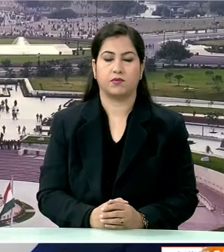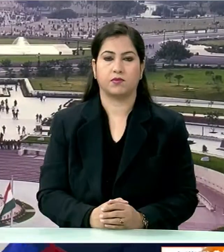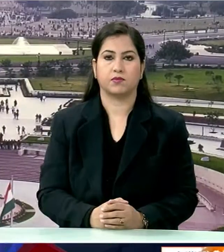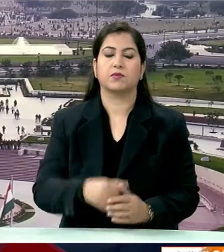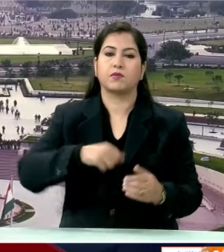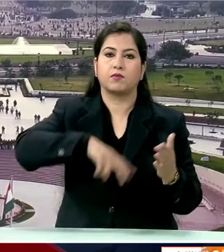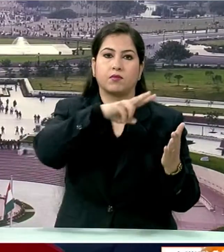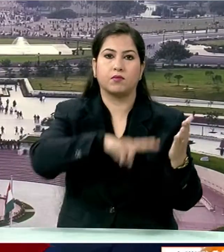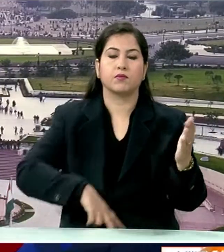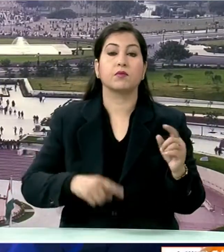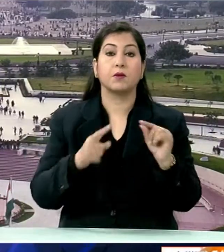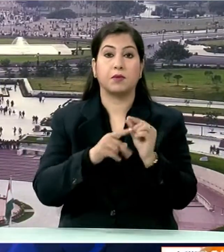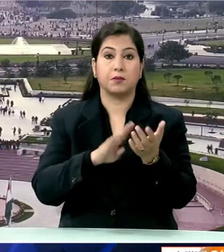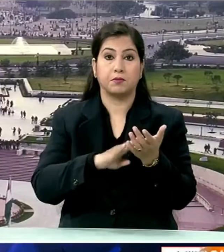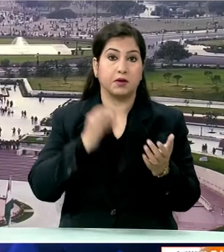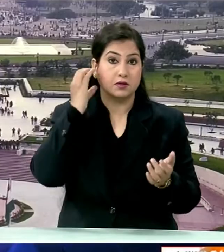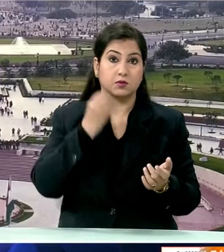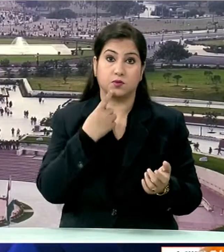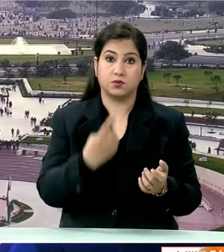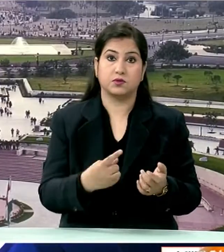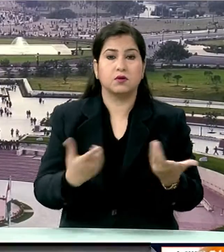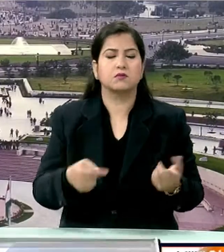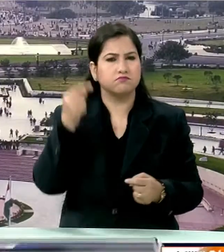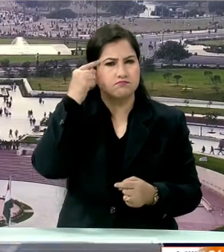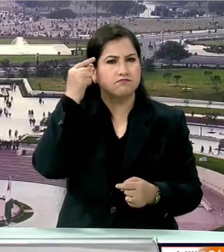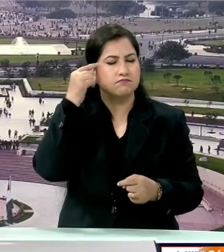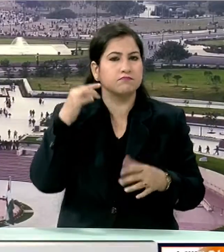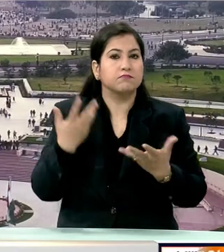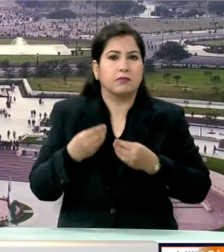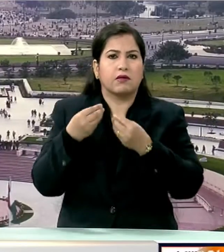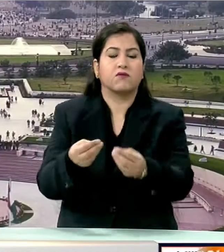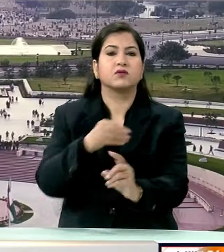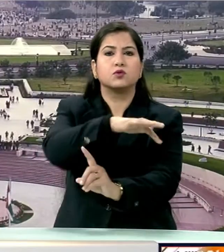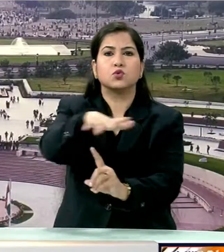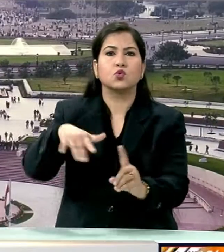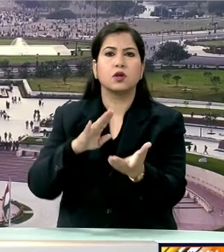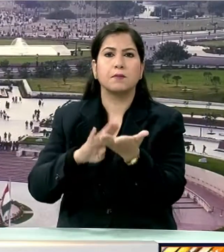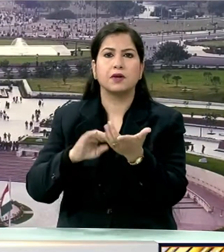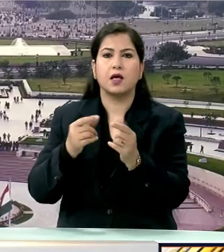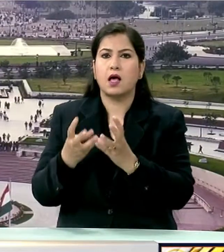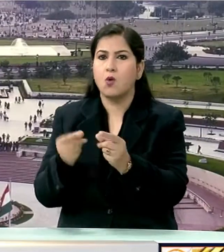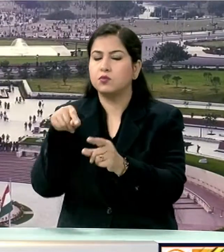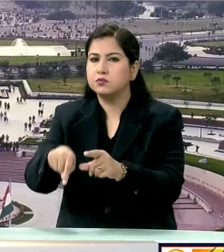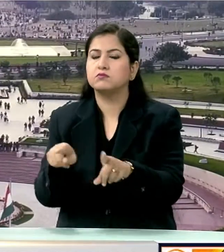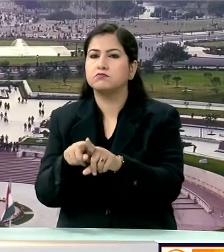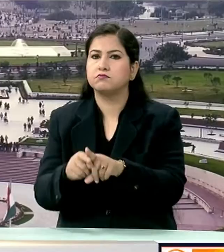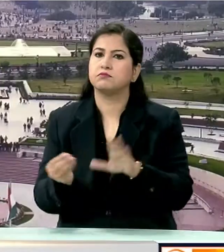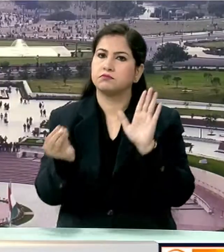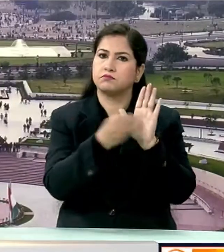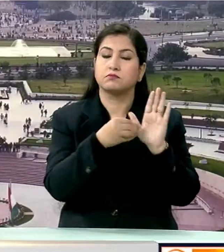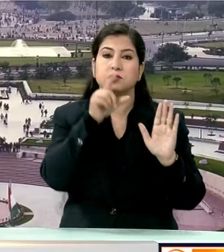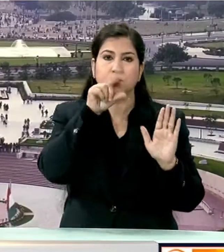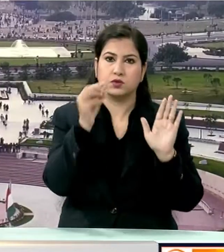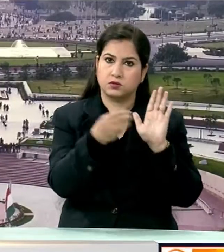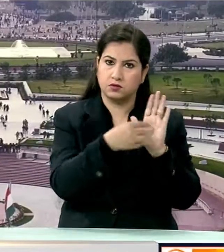In our top story, Prime Minister Narendra Modi has said that he is thinking of giving up his social media accounts. In a